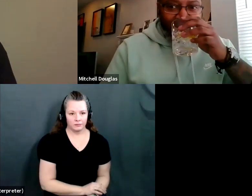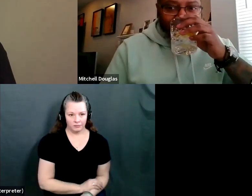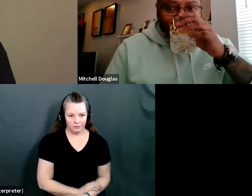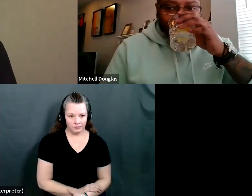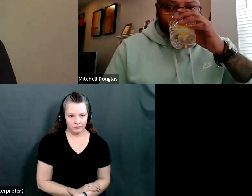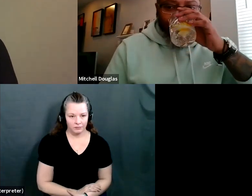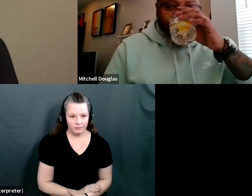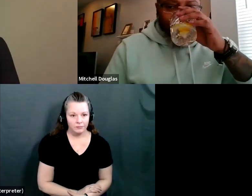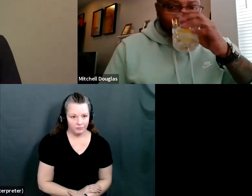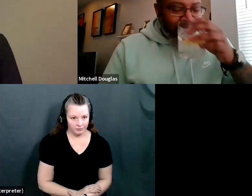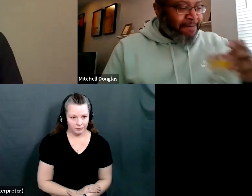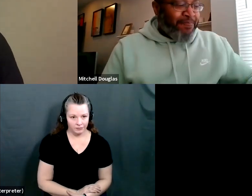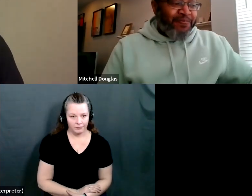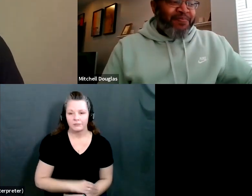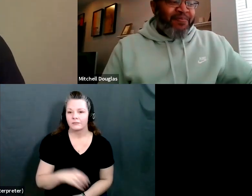So,